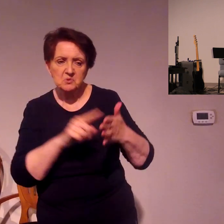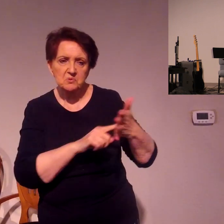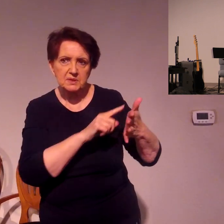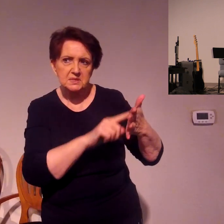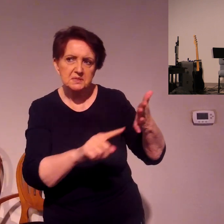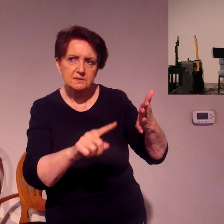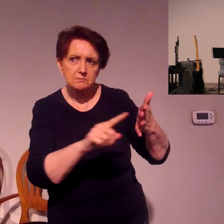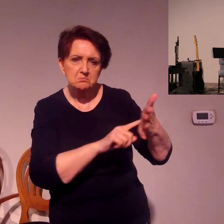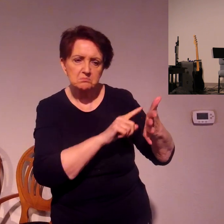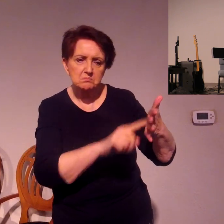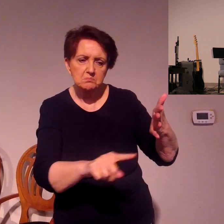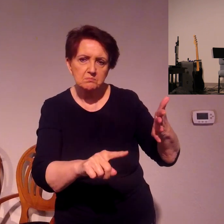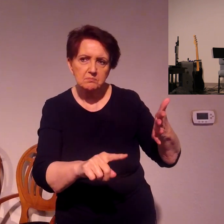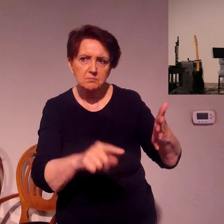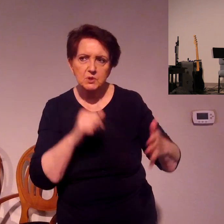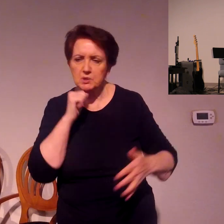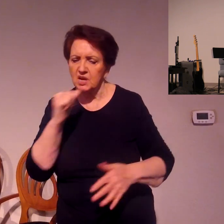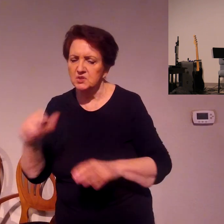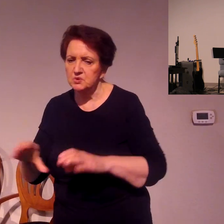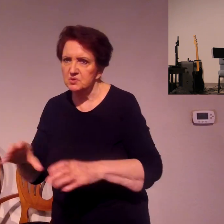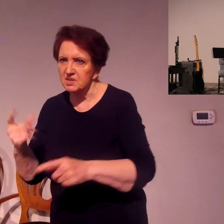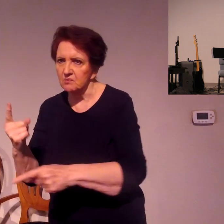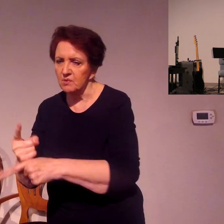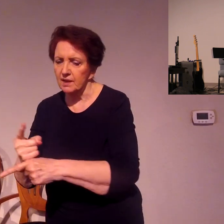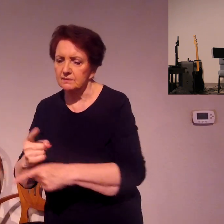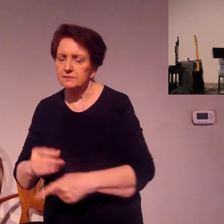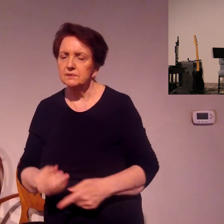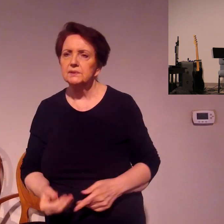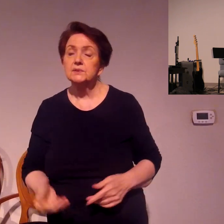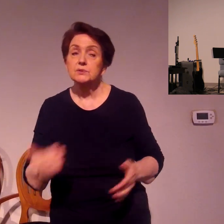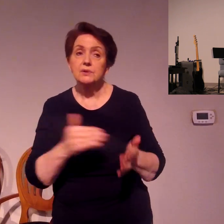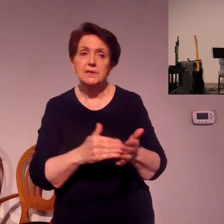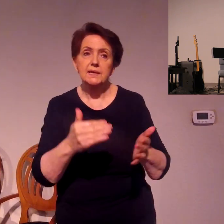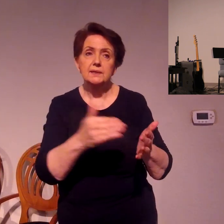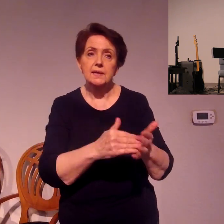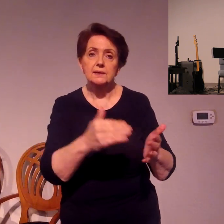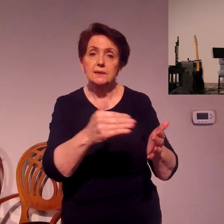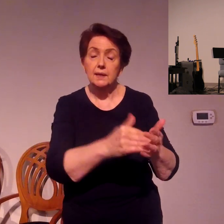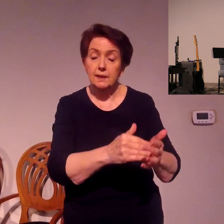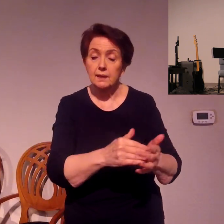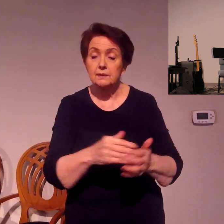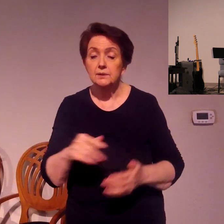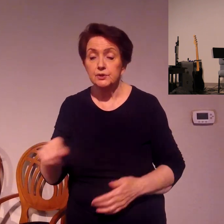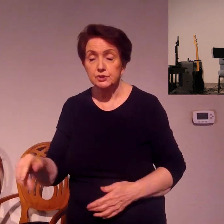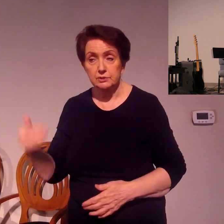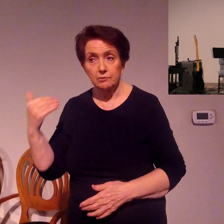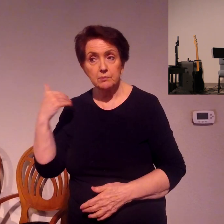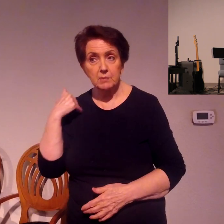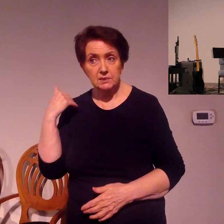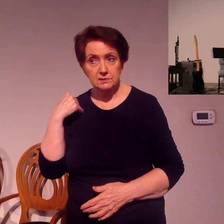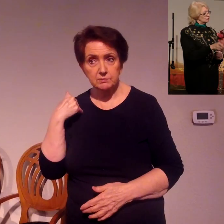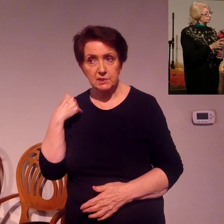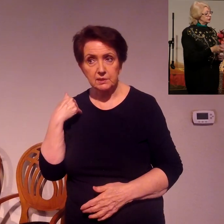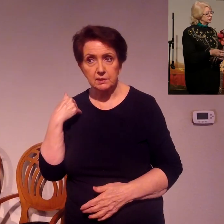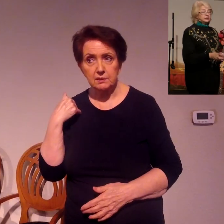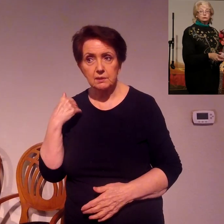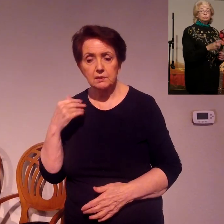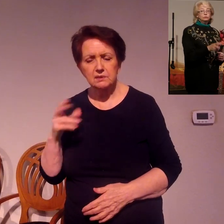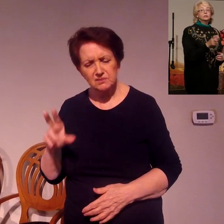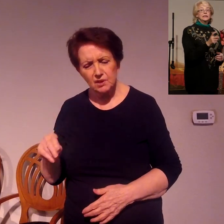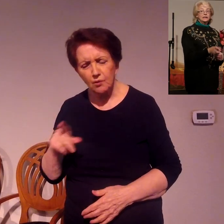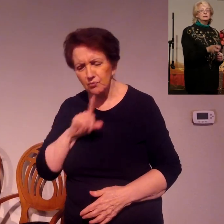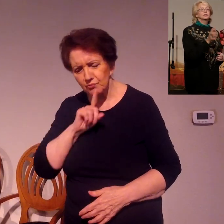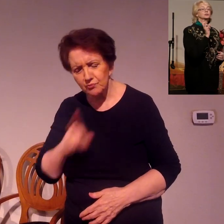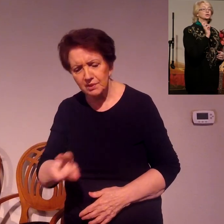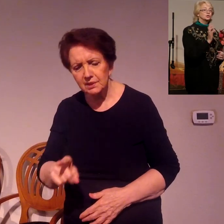not doing it right. And over and over and over and over again, Karen has had to remind me, no, really,